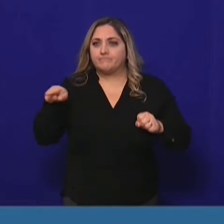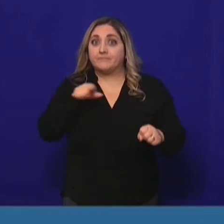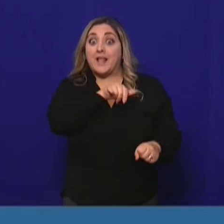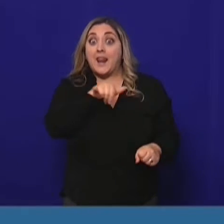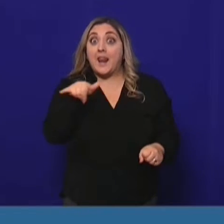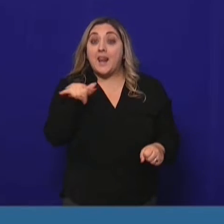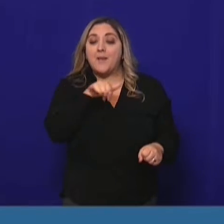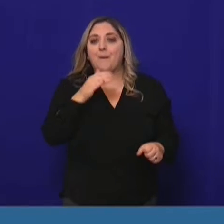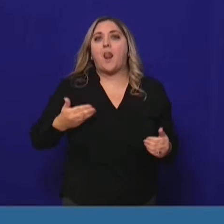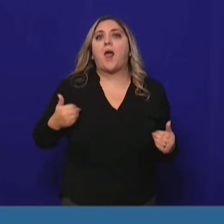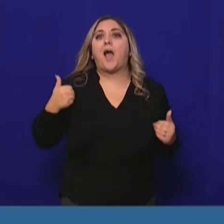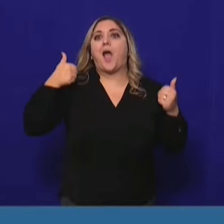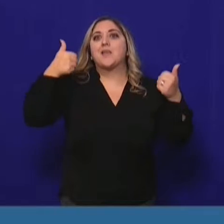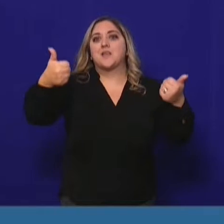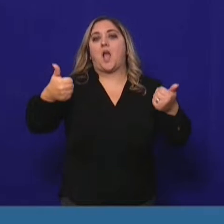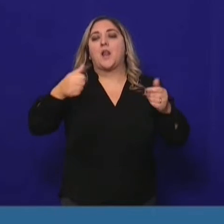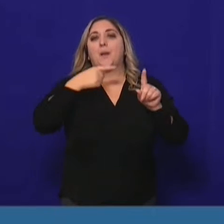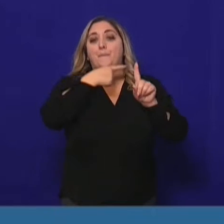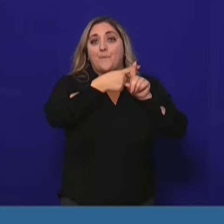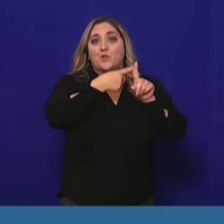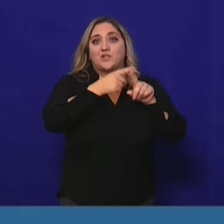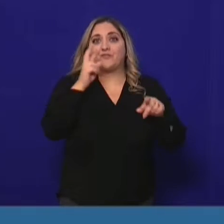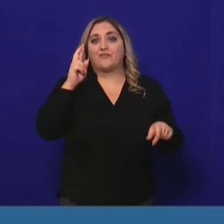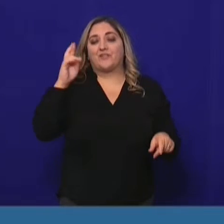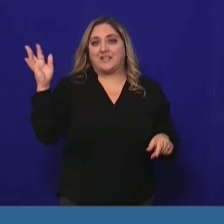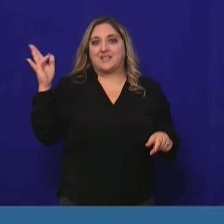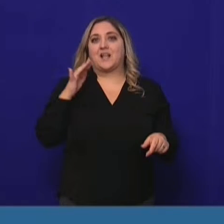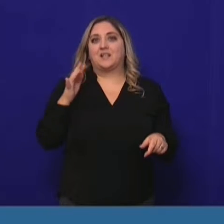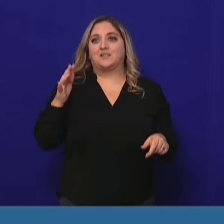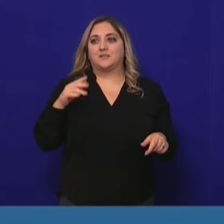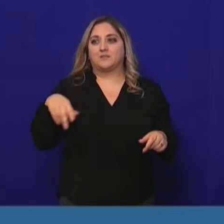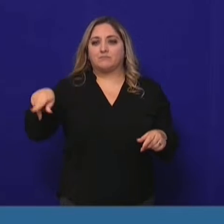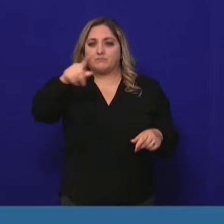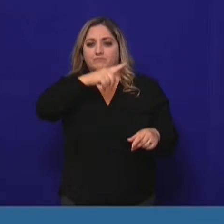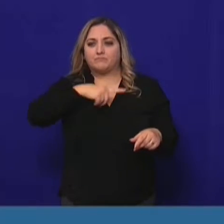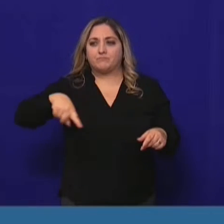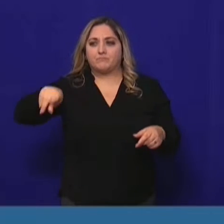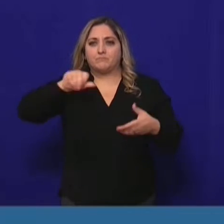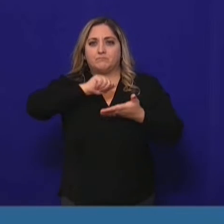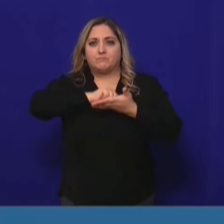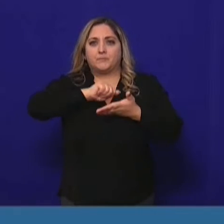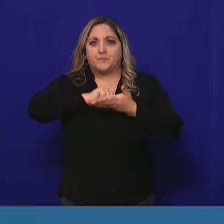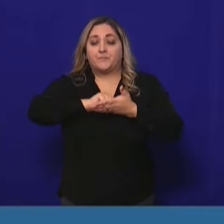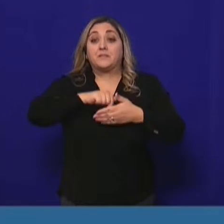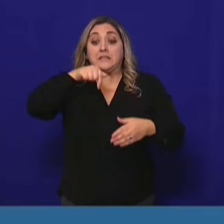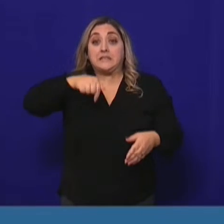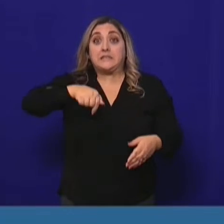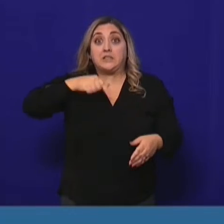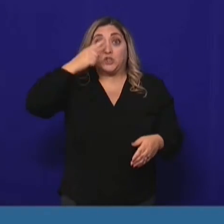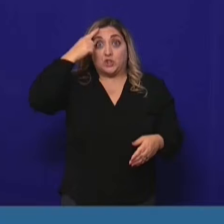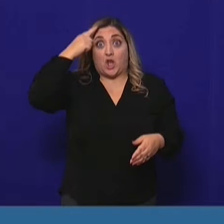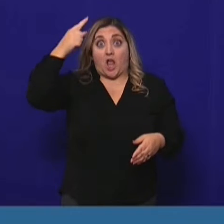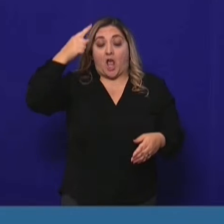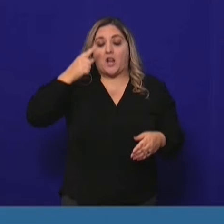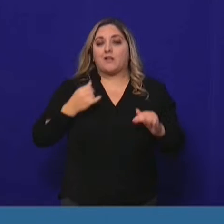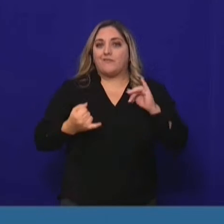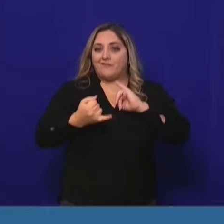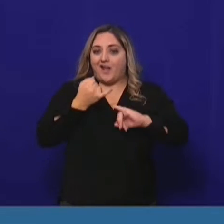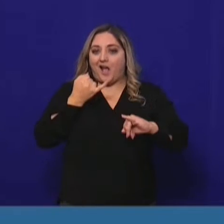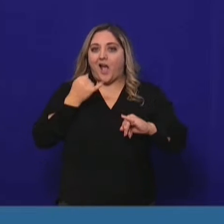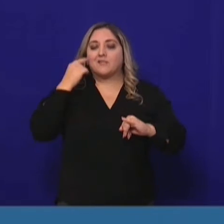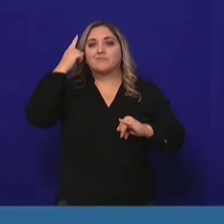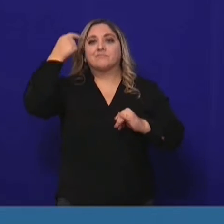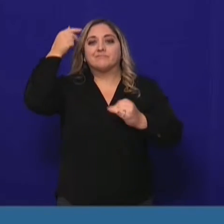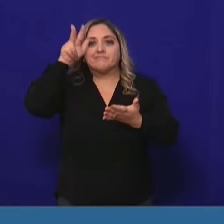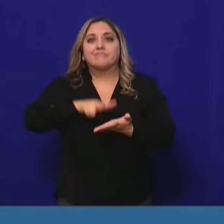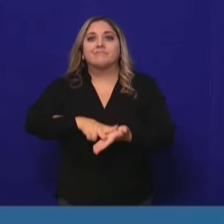toħroġ riżultat favorevoli dawn ħajiltaqgħu u jagħtu riżultat propju lejn l-aħħar ta' Diċembru allura bekk la